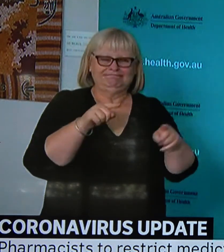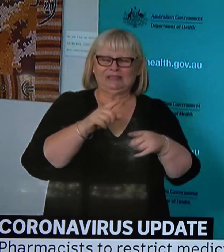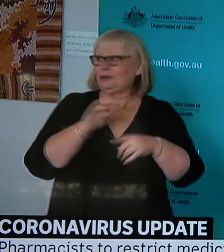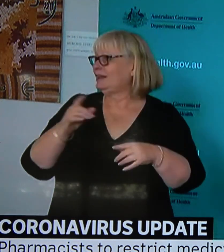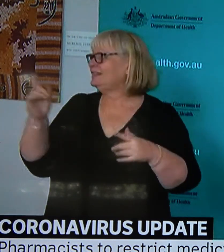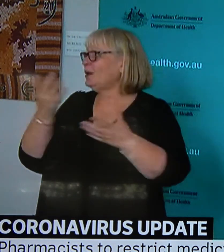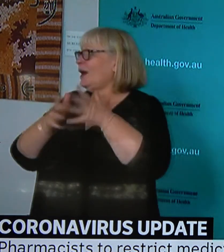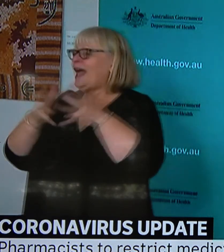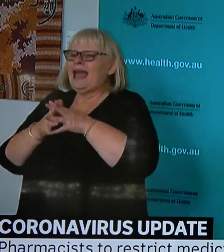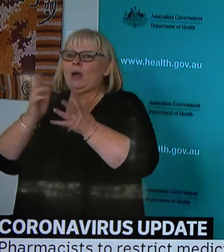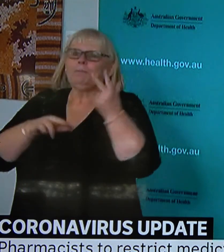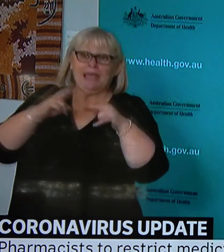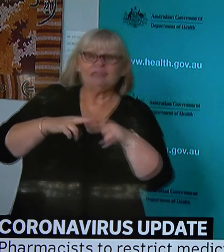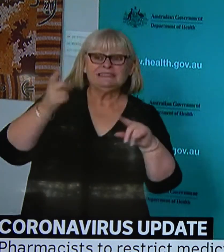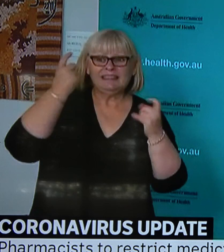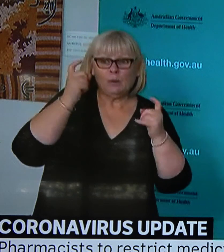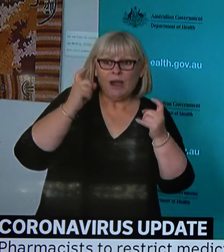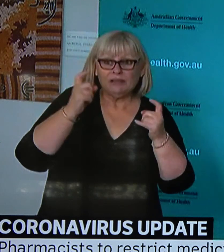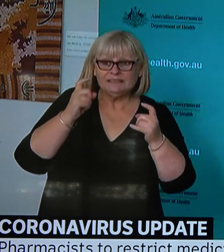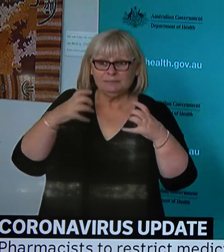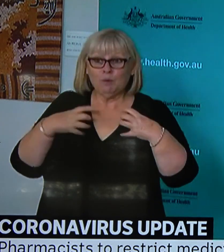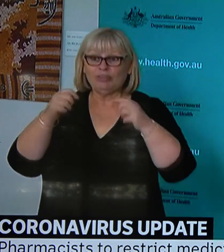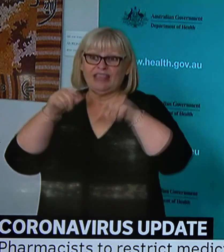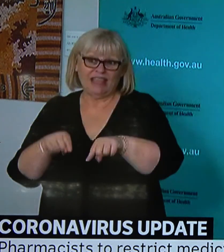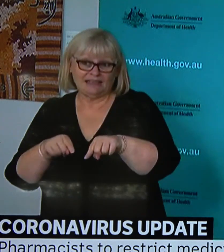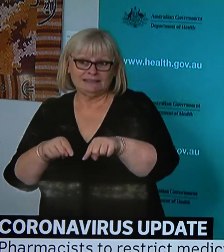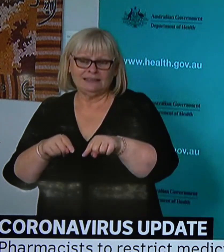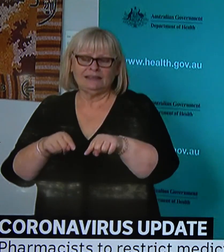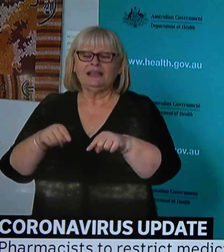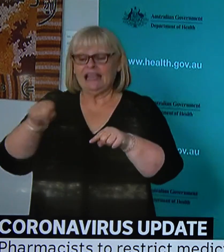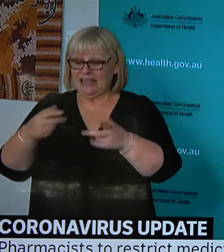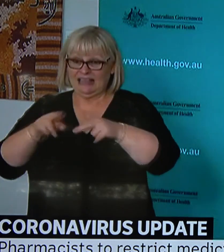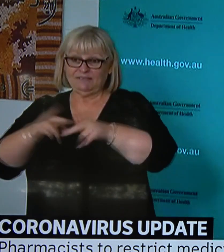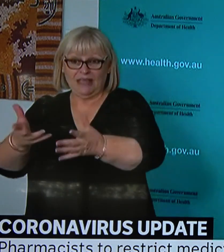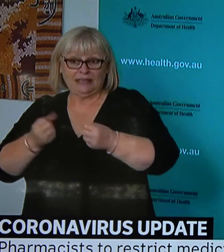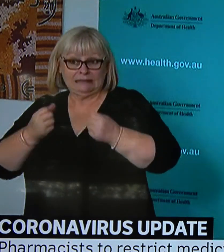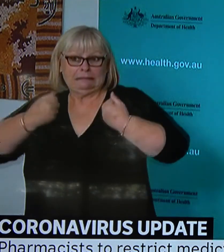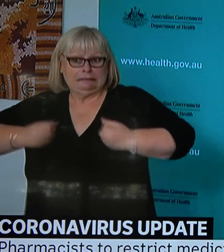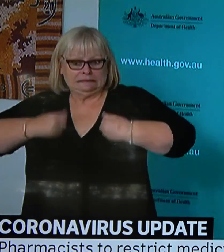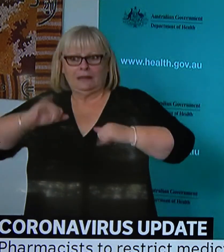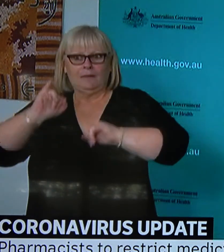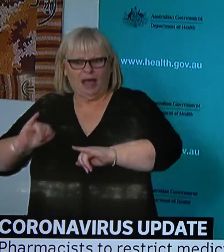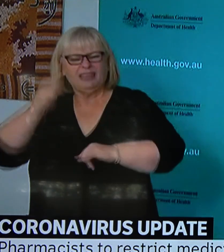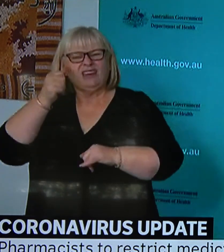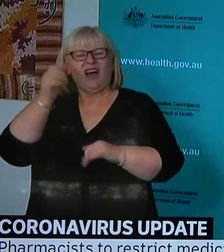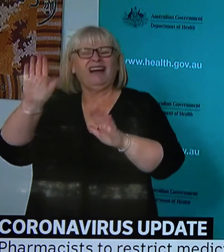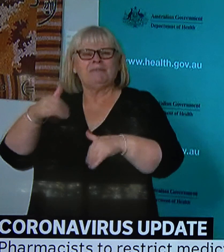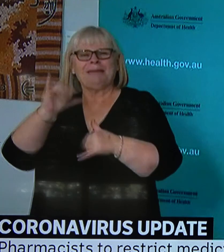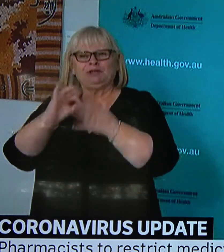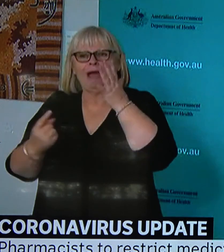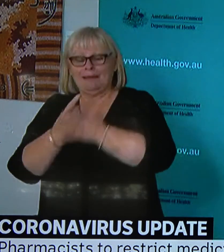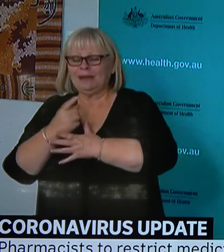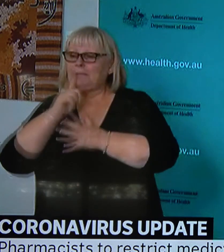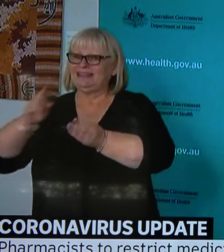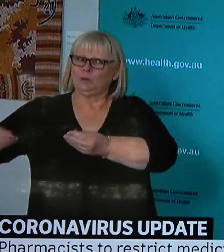How can you reassure parents then, who obviously are worried about that more so than maybe their own child becoming seriously ill? Well, I'd say, as I